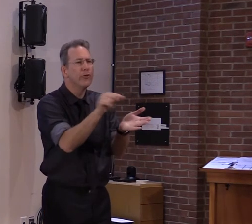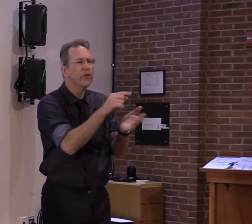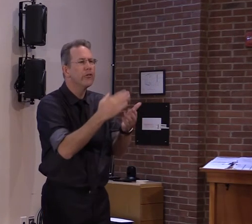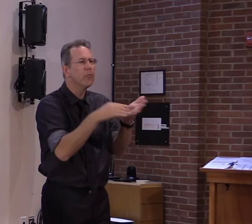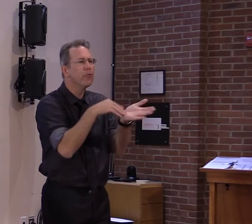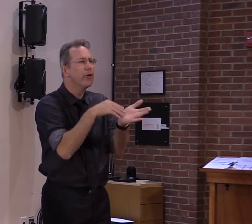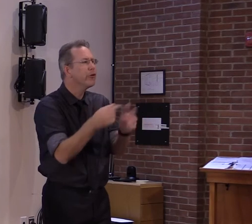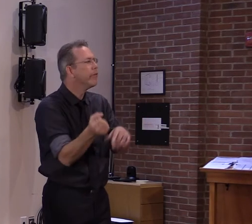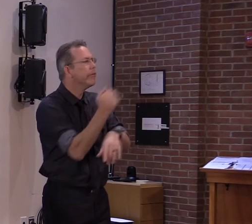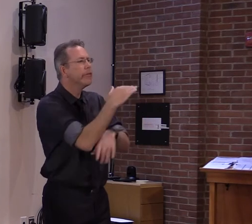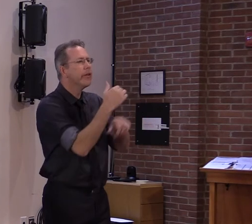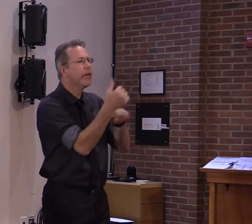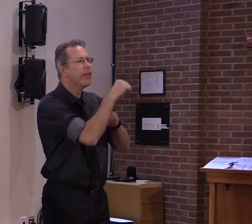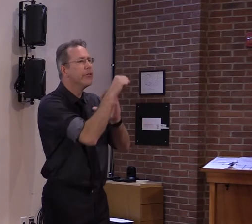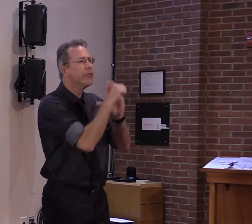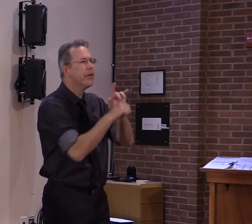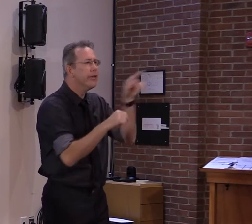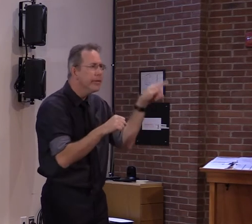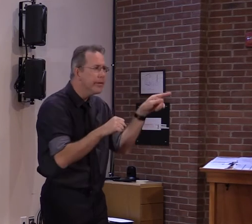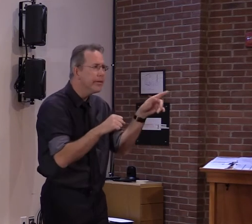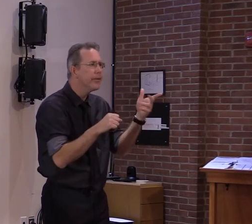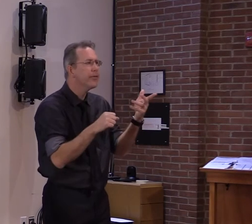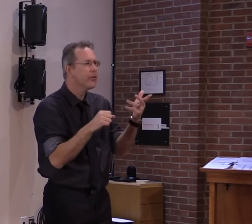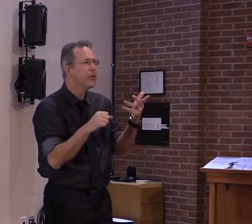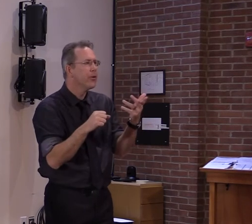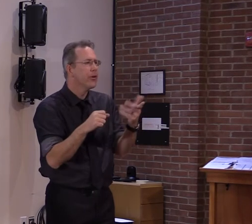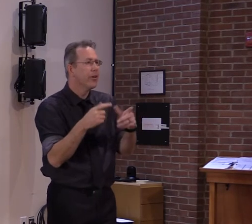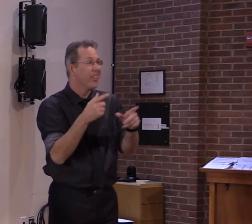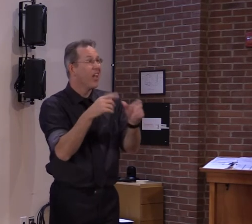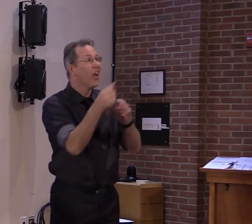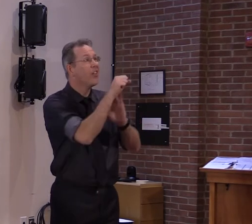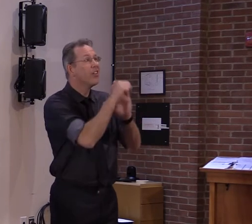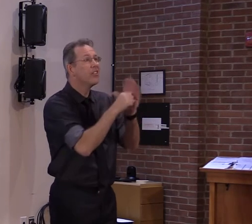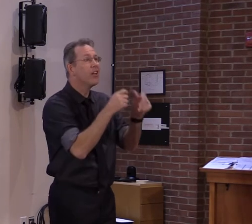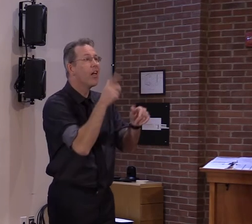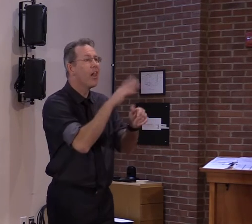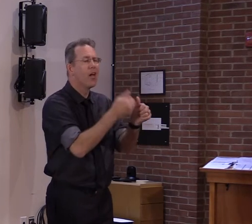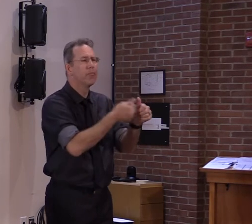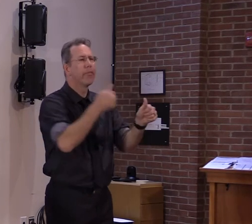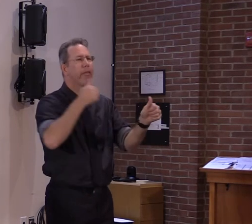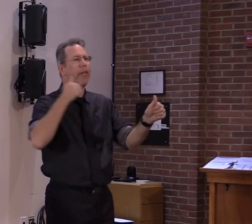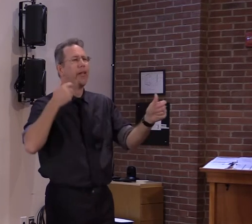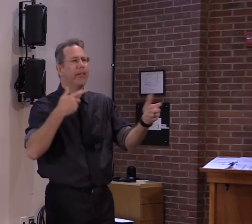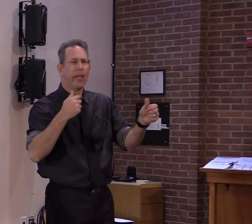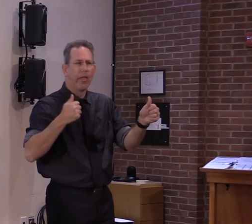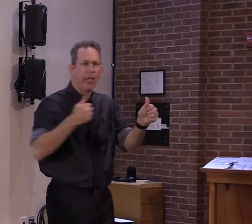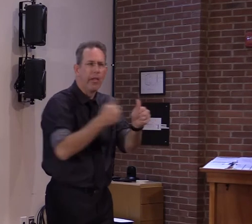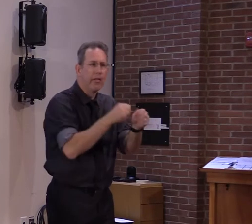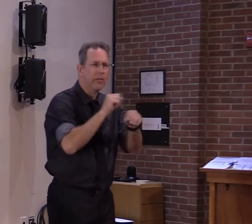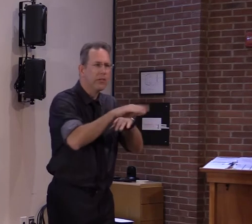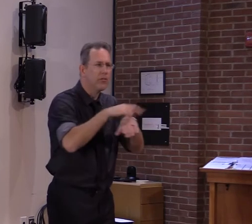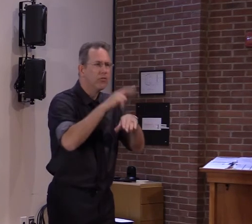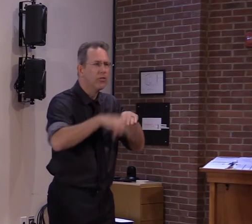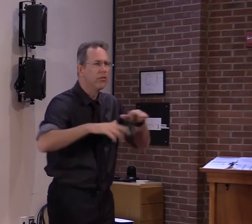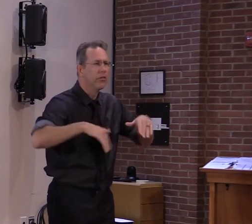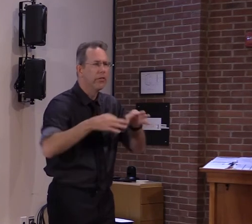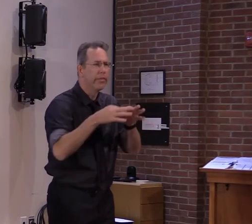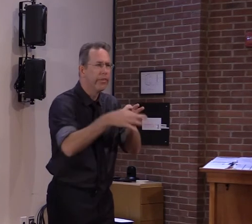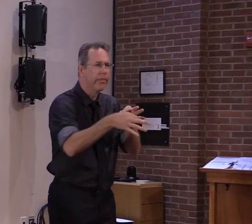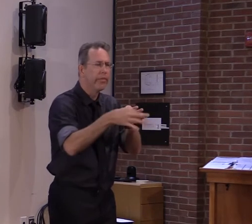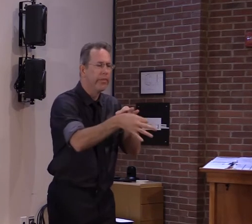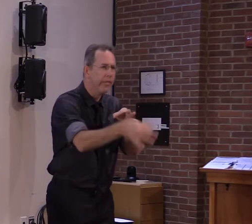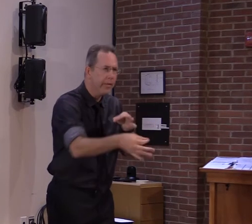in those out of state labs. We met with the provider network, the hospitals in particular. I